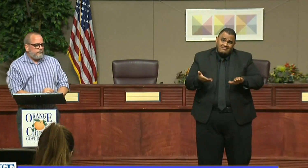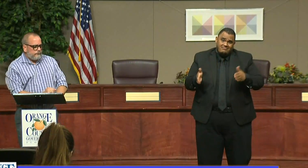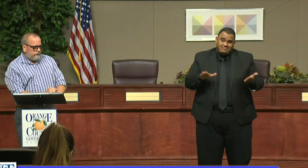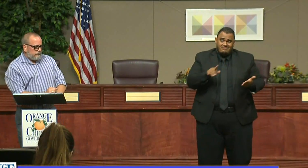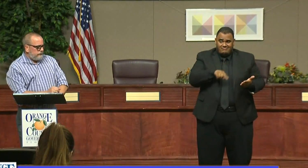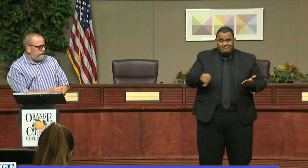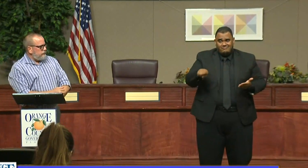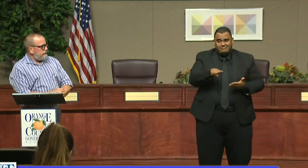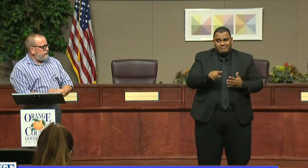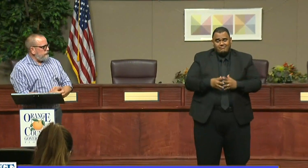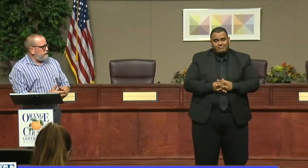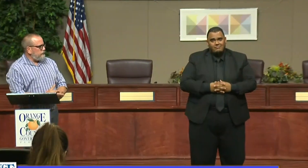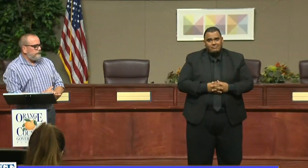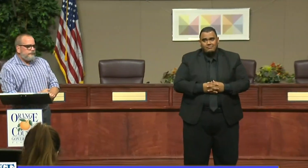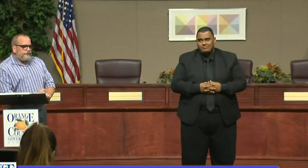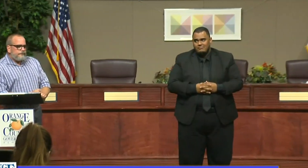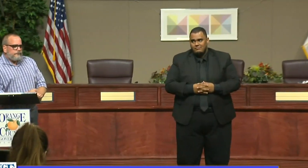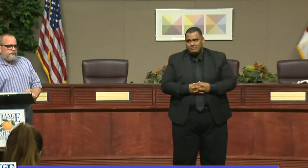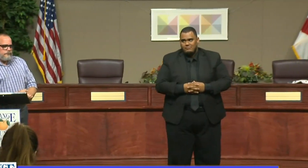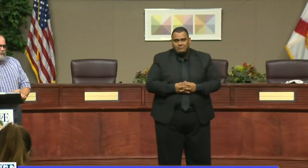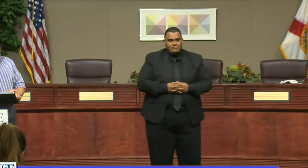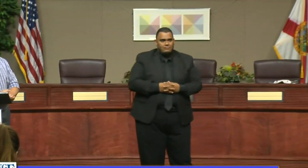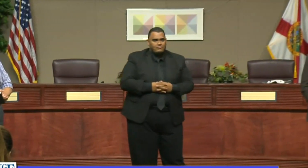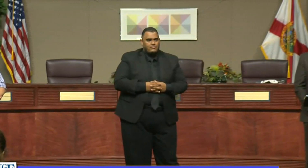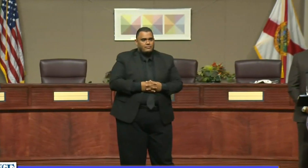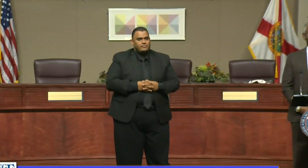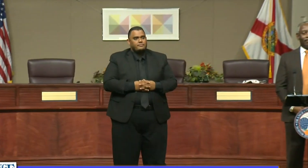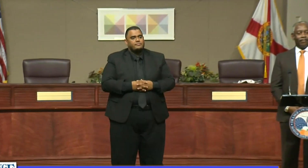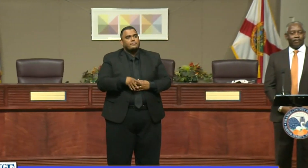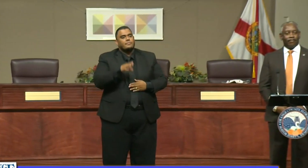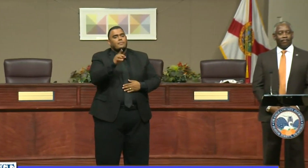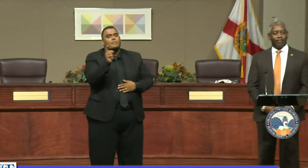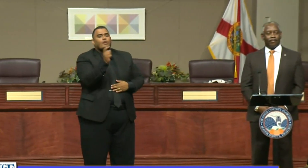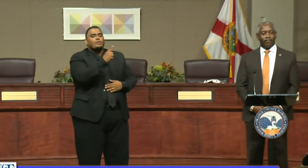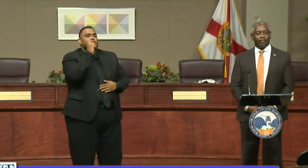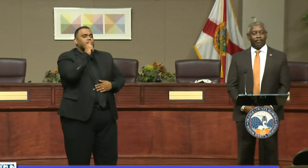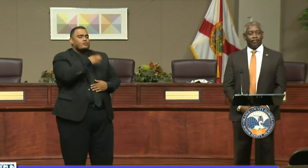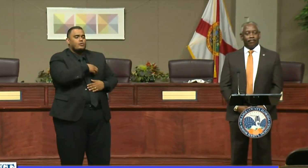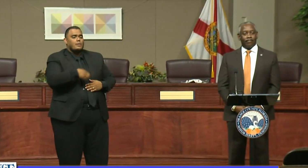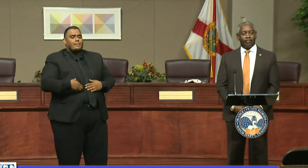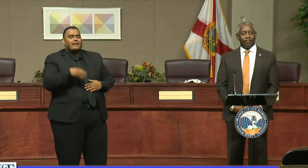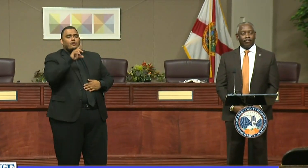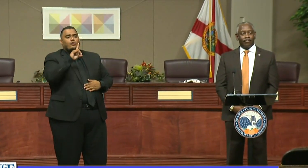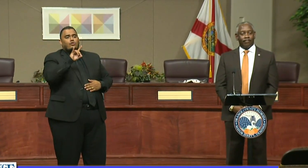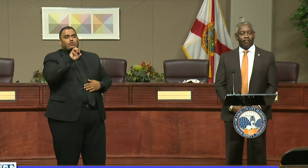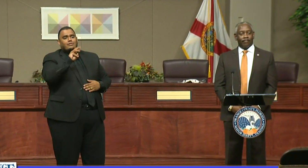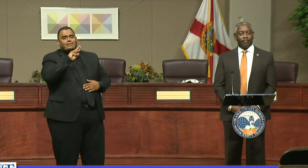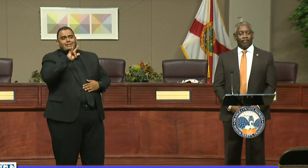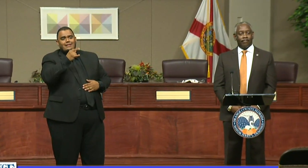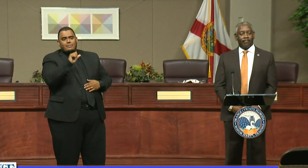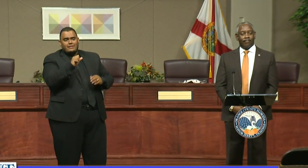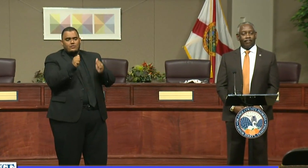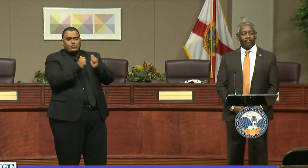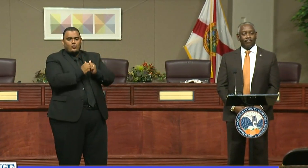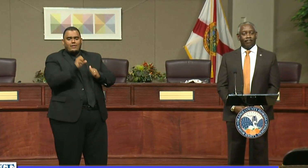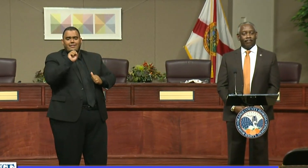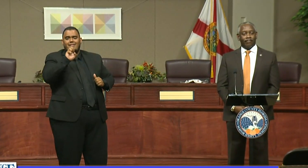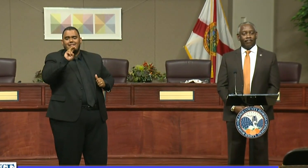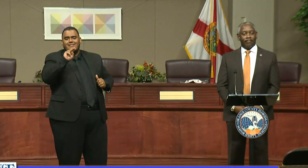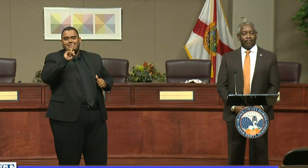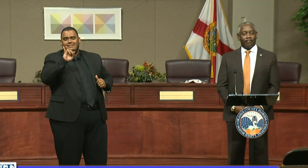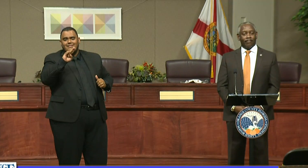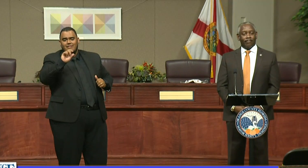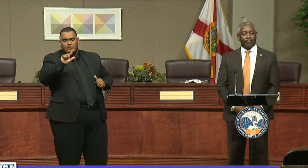For Mayor Demings, Steve Hudak from the Sentinel. This has to do with Orange Cares. According to your